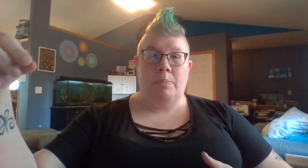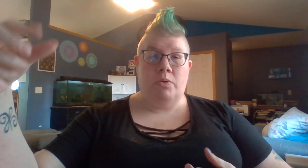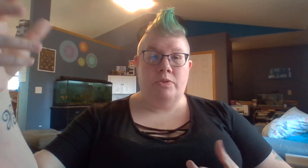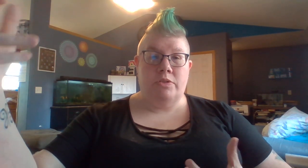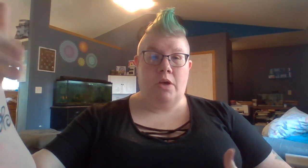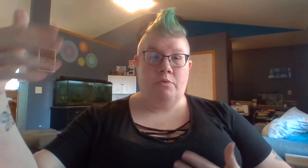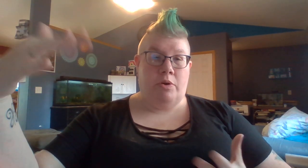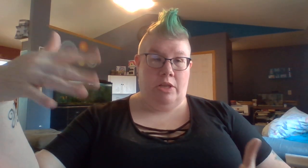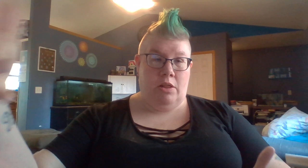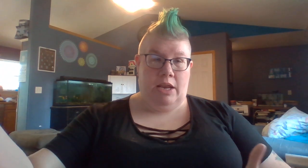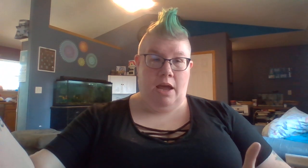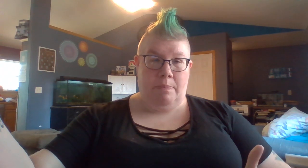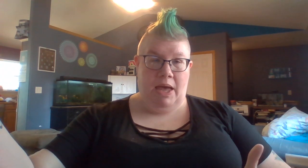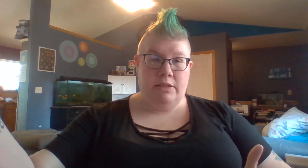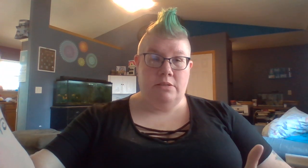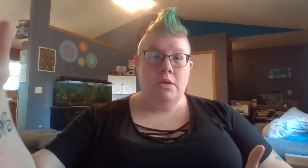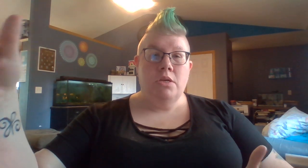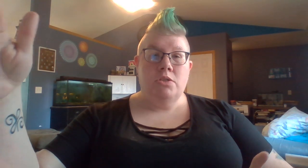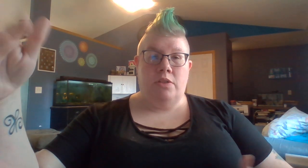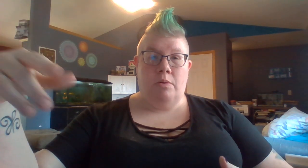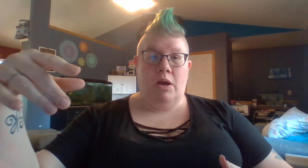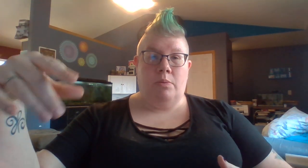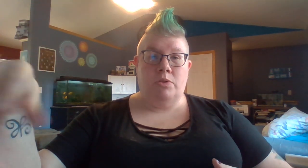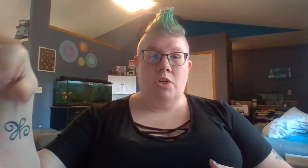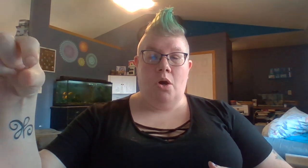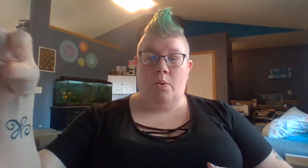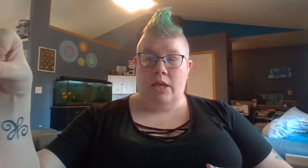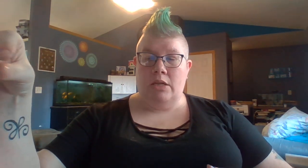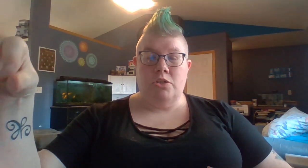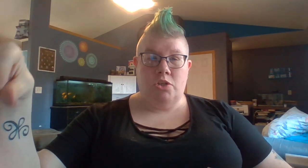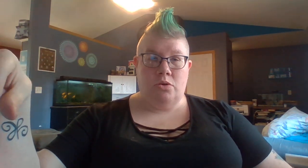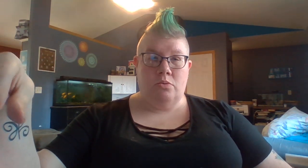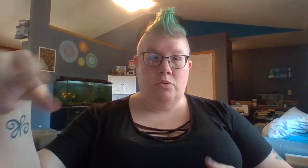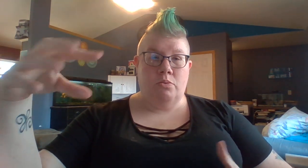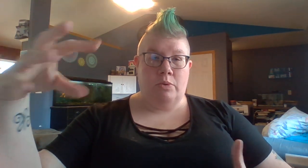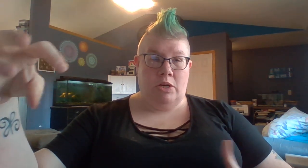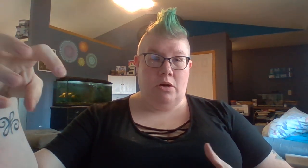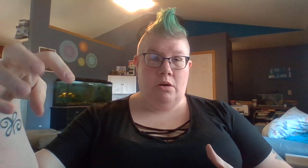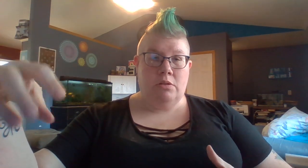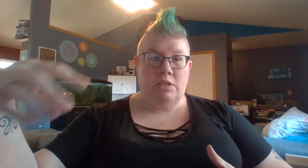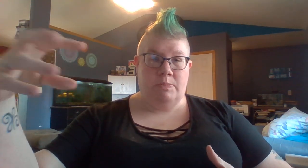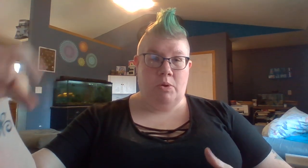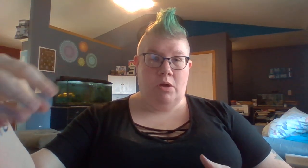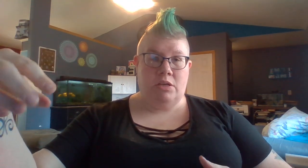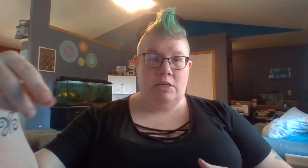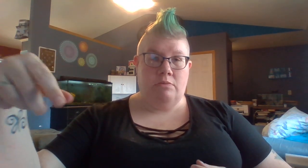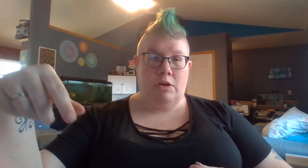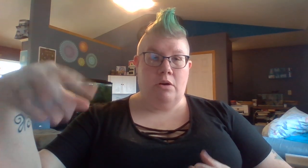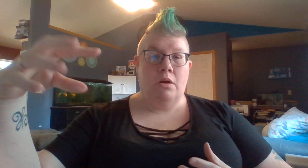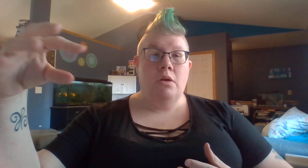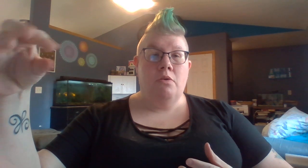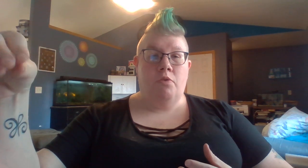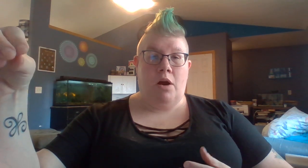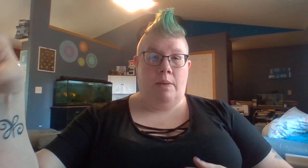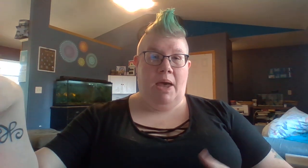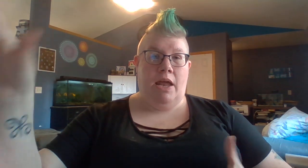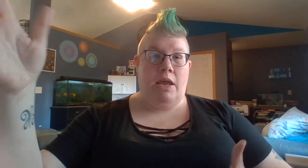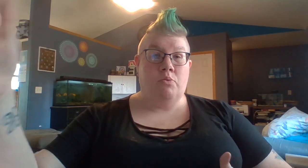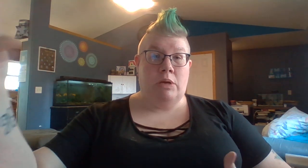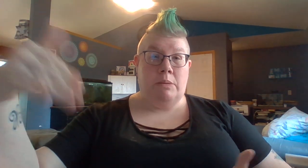Apple's software, and they all had iPads. So they were able to go into the reader, the spoken content reader for iPad, and read